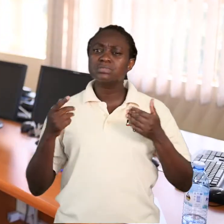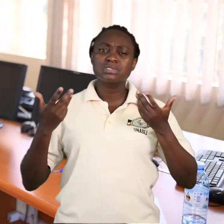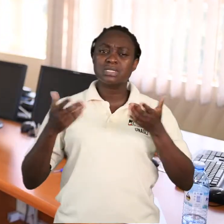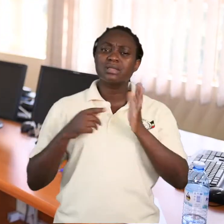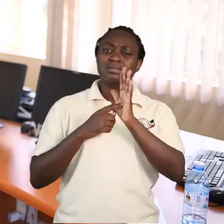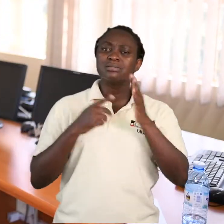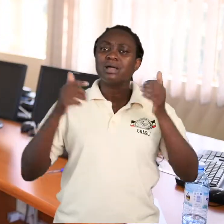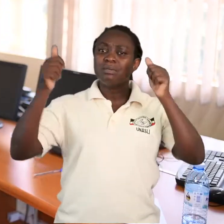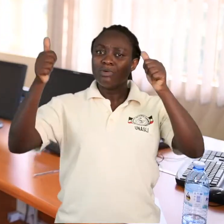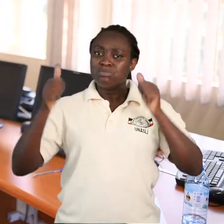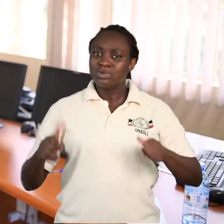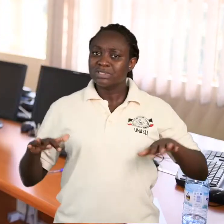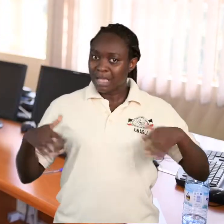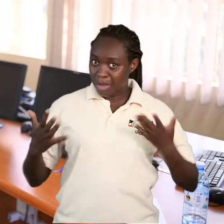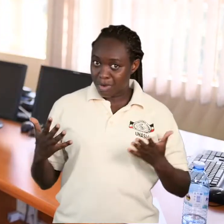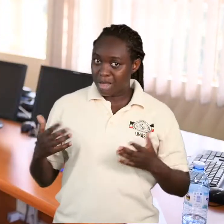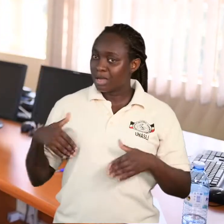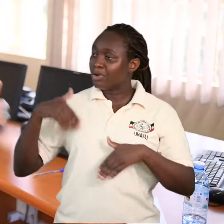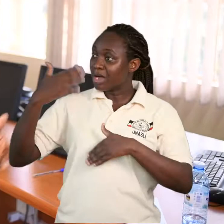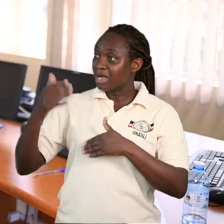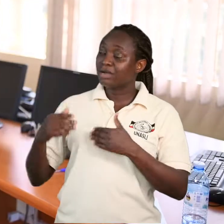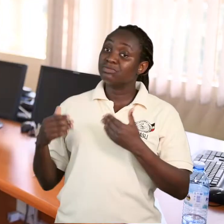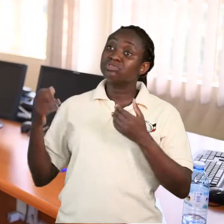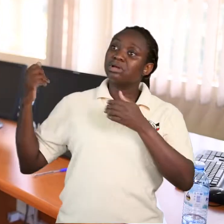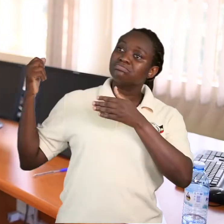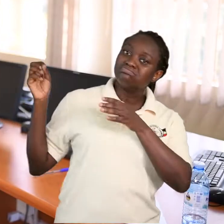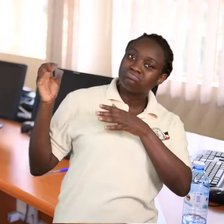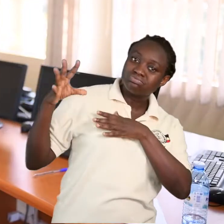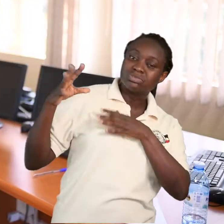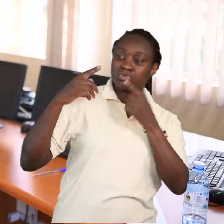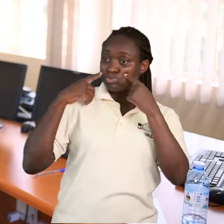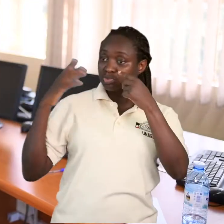posters as we go or as we get all along.